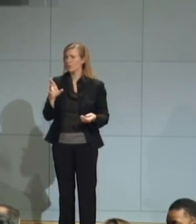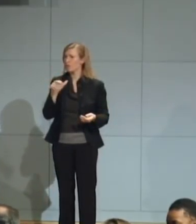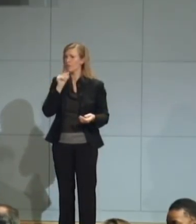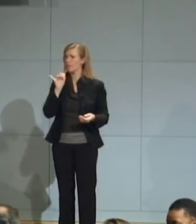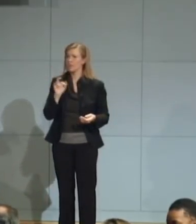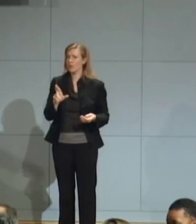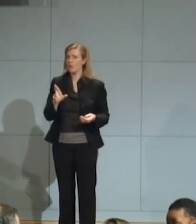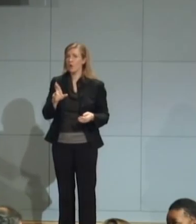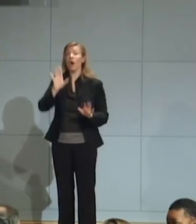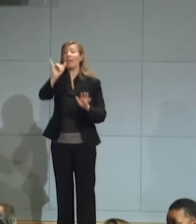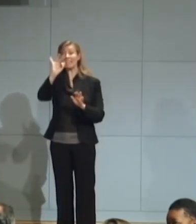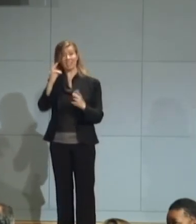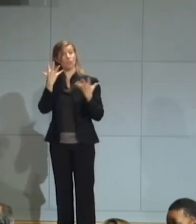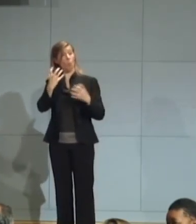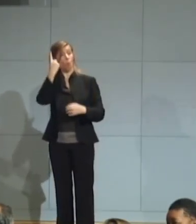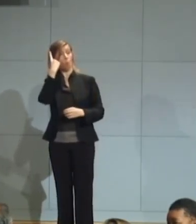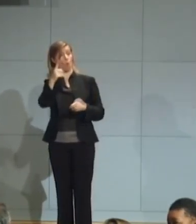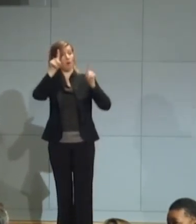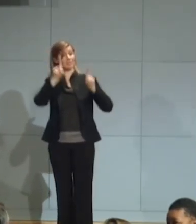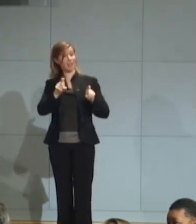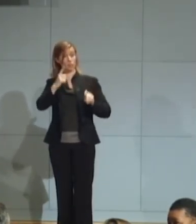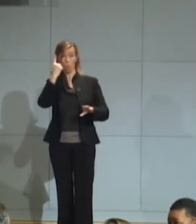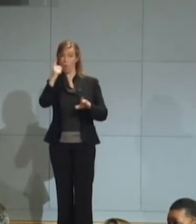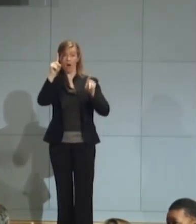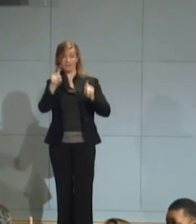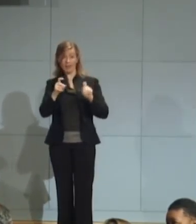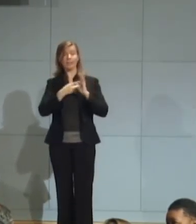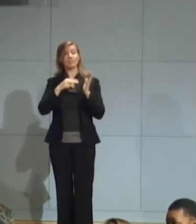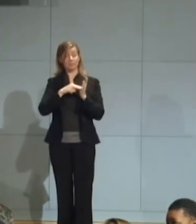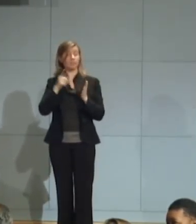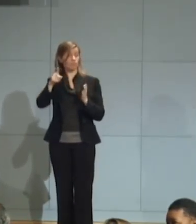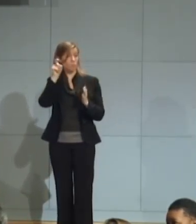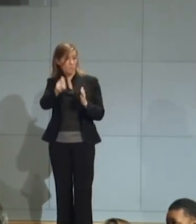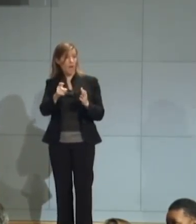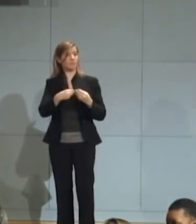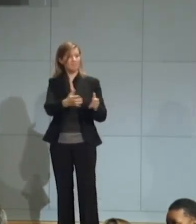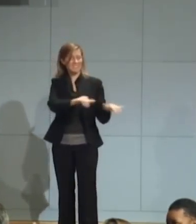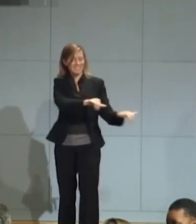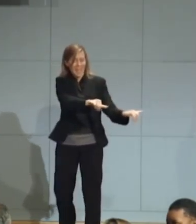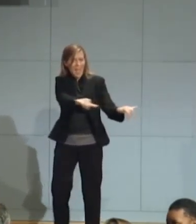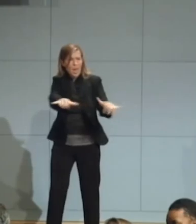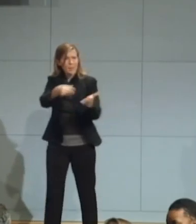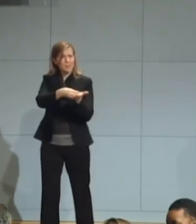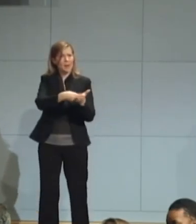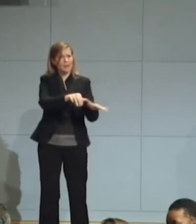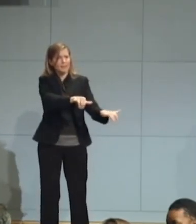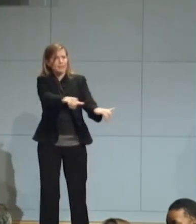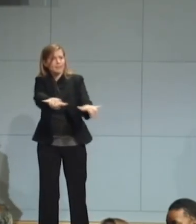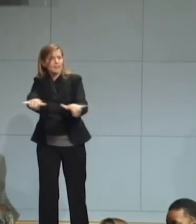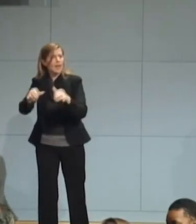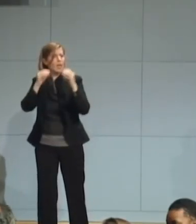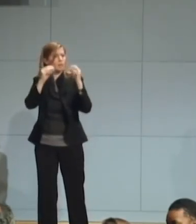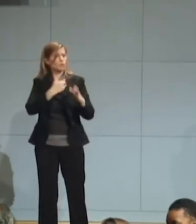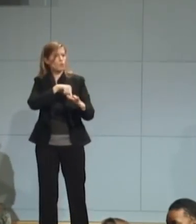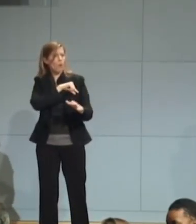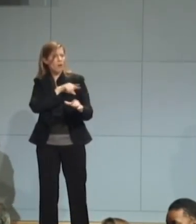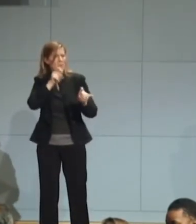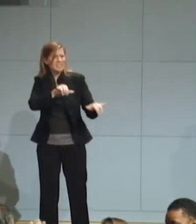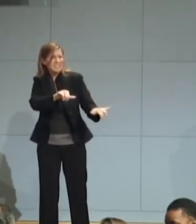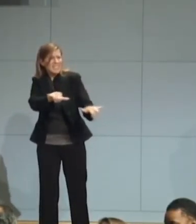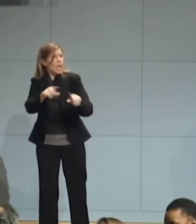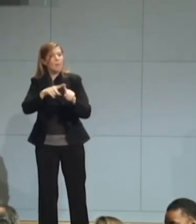segregation, those teachers and those principals and those administrators and those school board folks would have allowed a program to come into